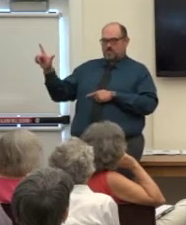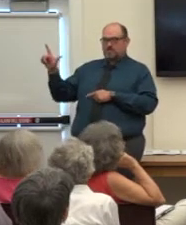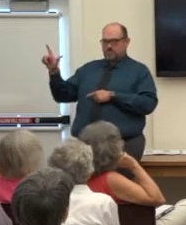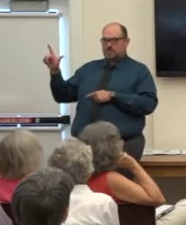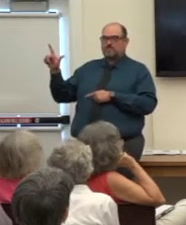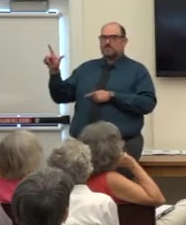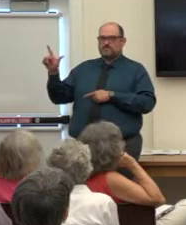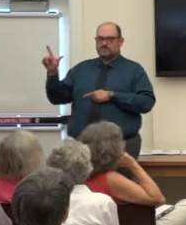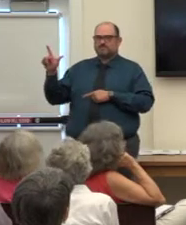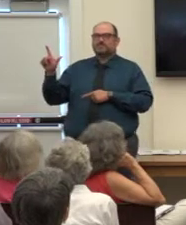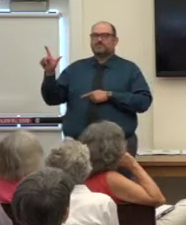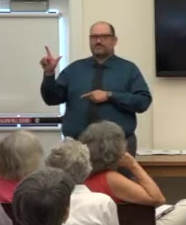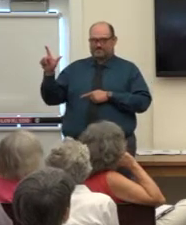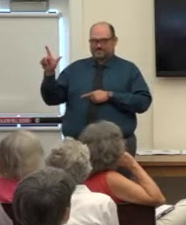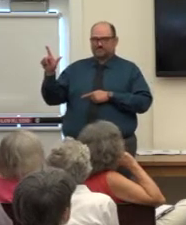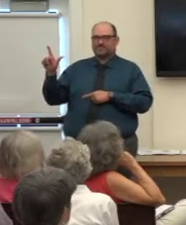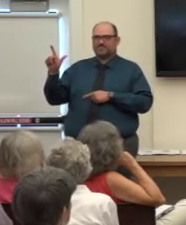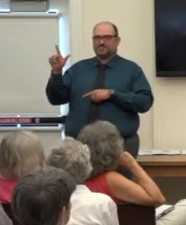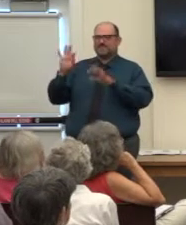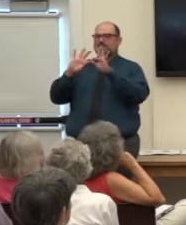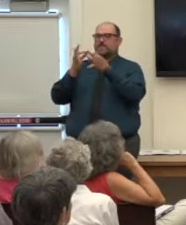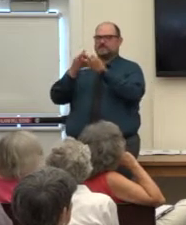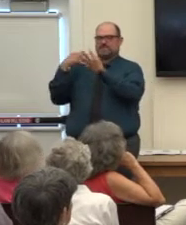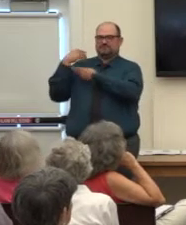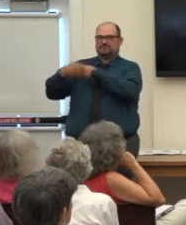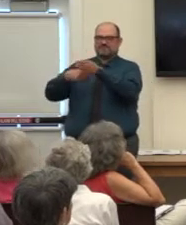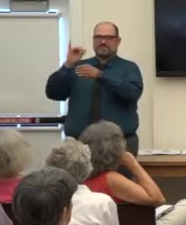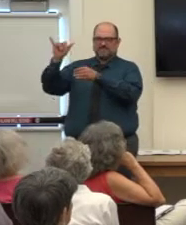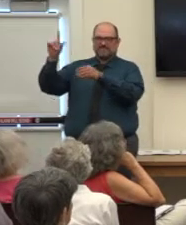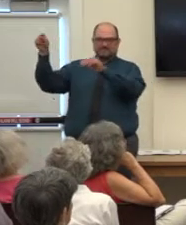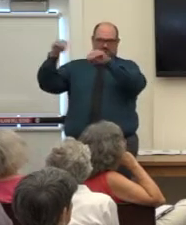visitors. And